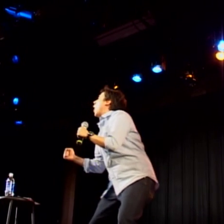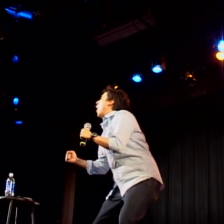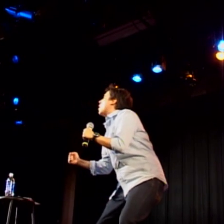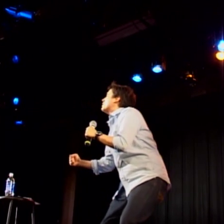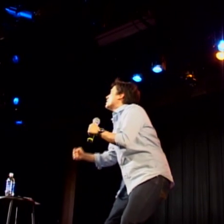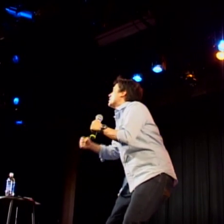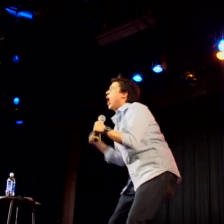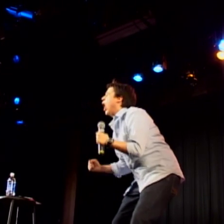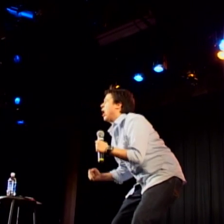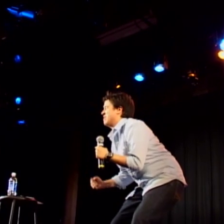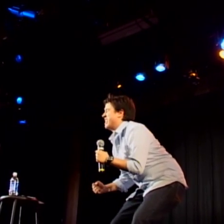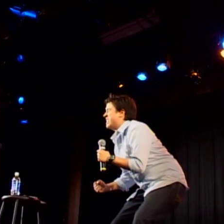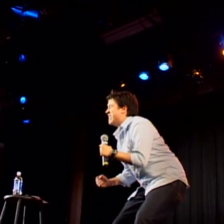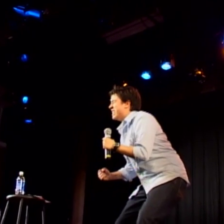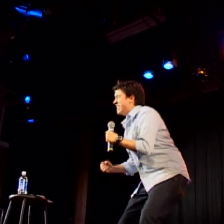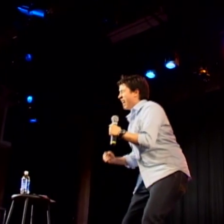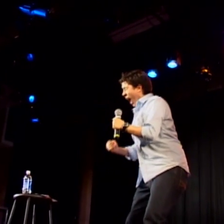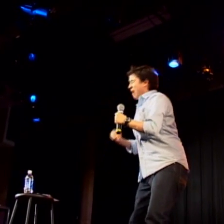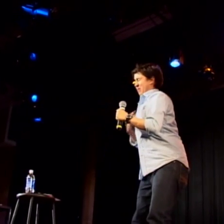like,